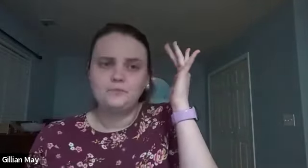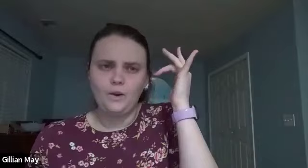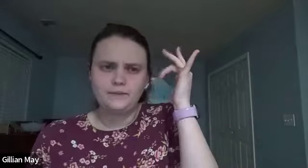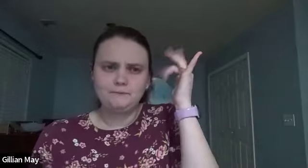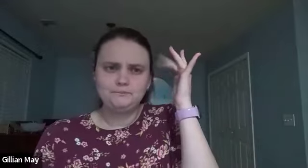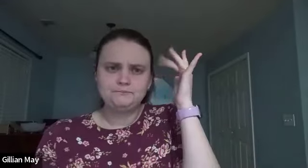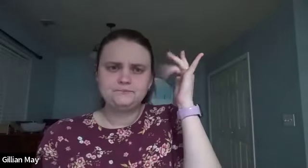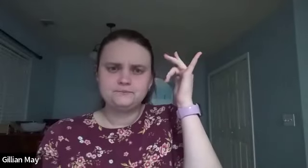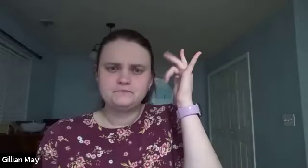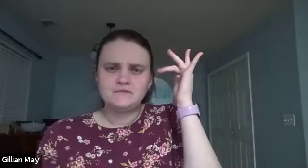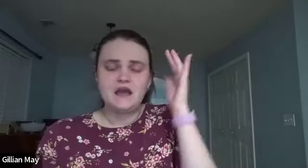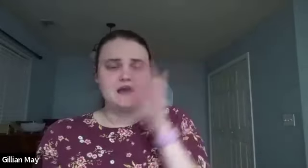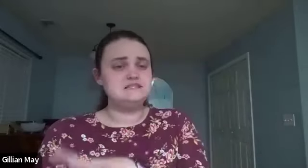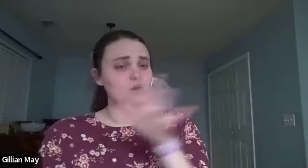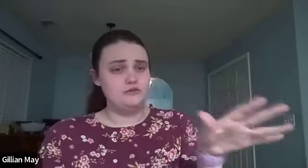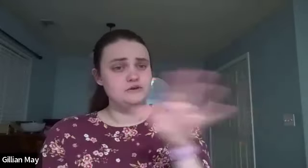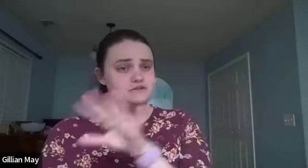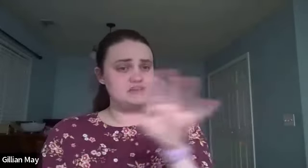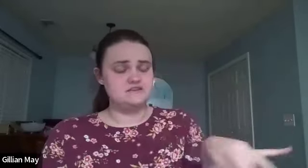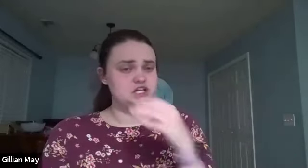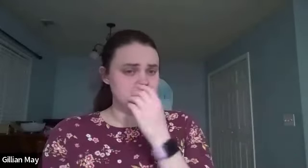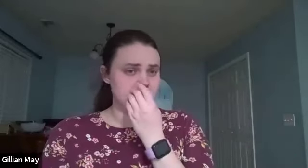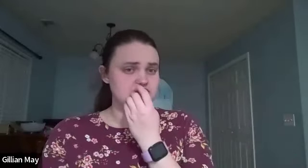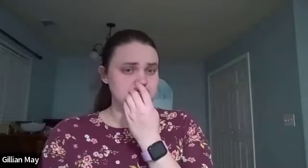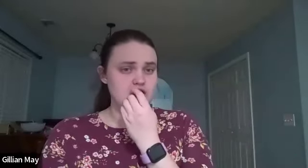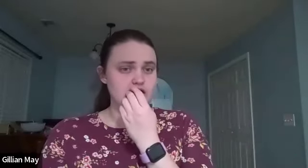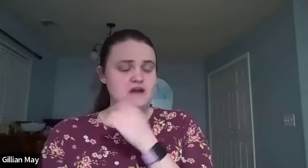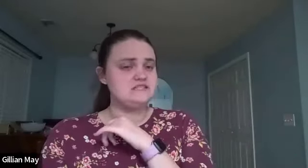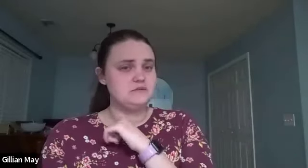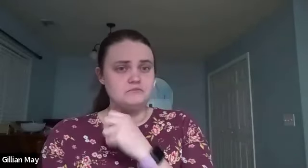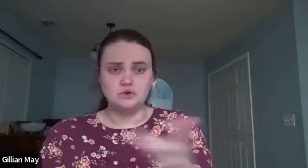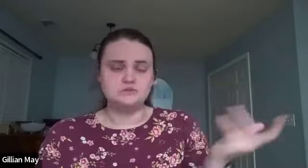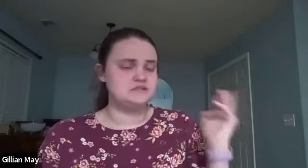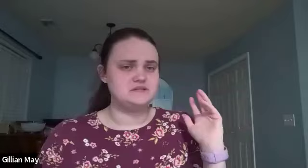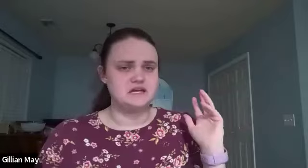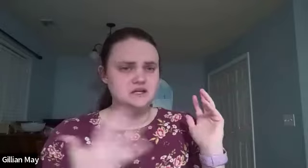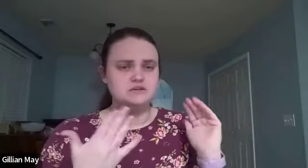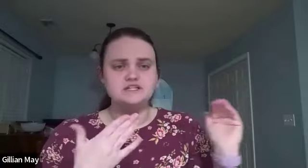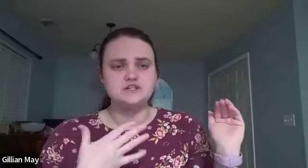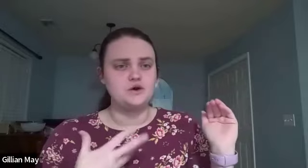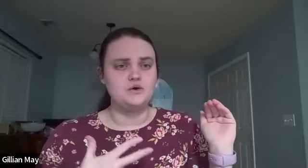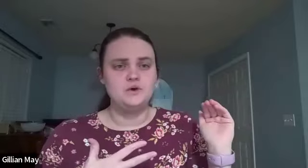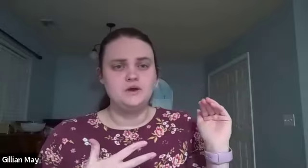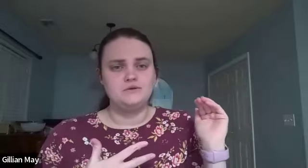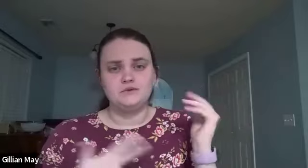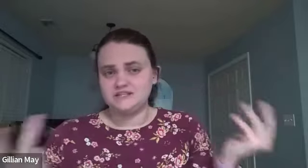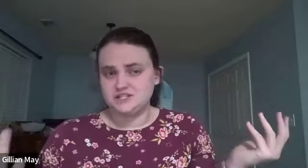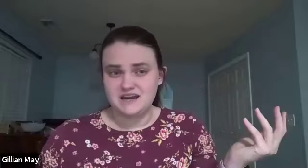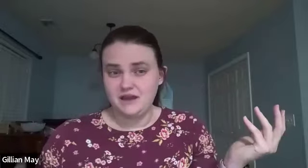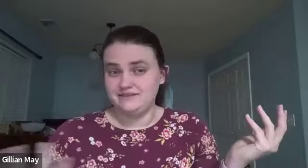Y. I see all 3 of those kind of change around. So I've seen them multiple times kind of equally. So really it's just kind of, at least